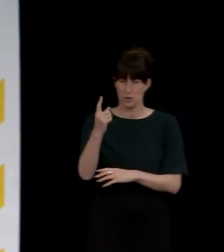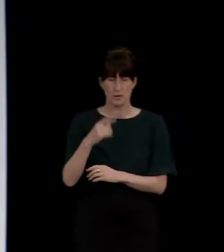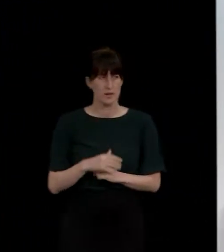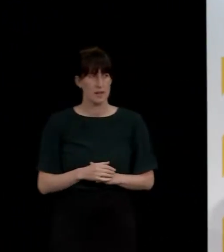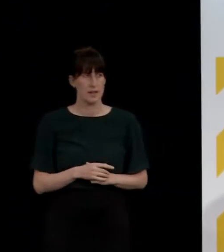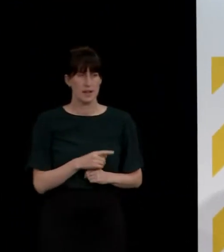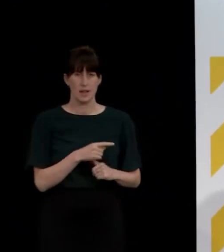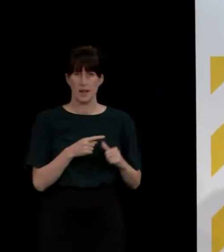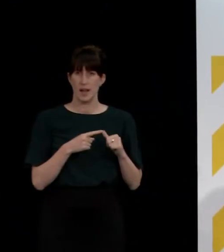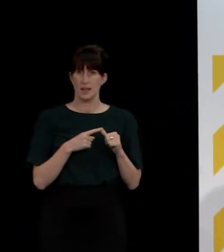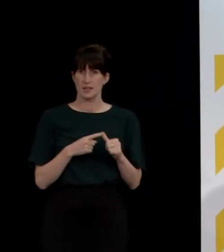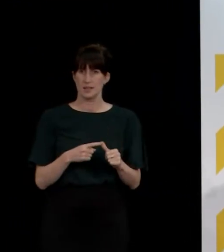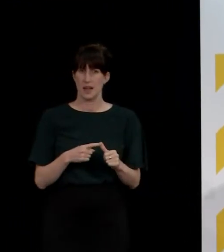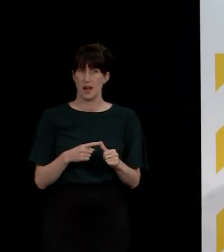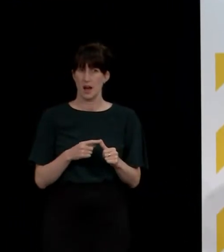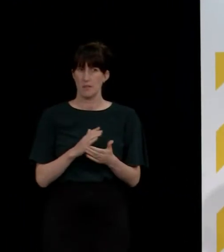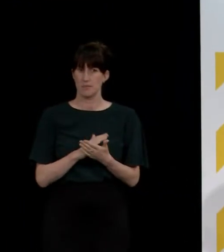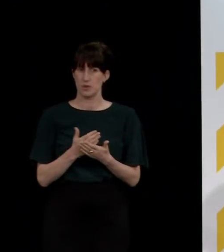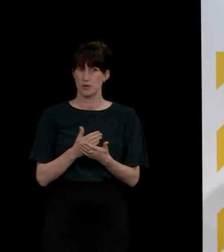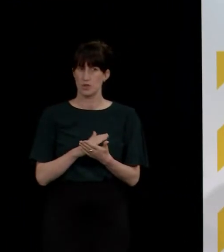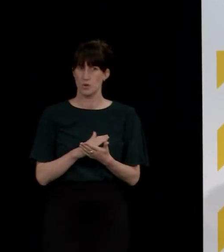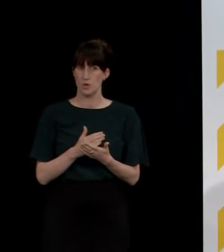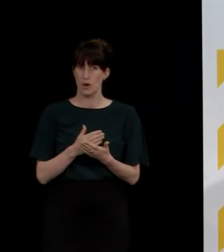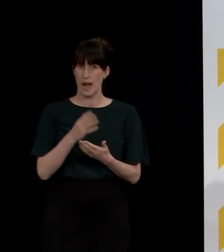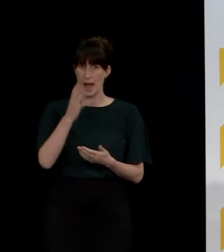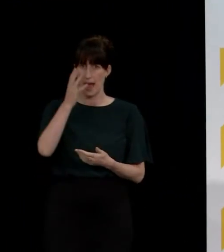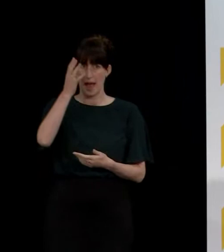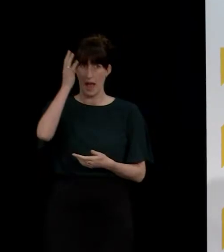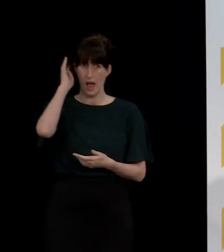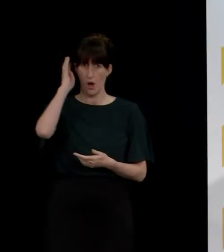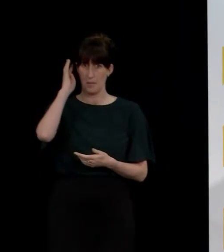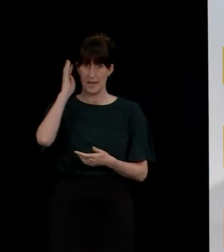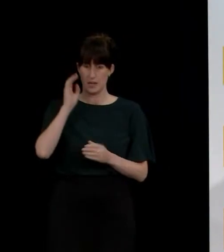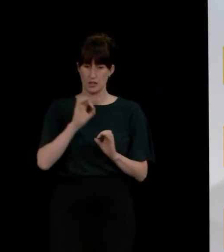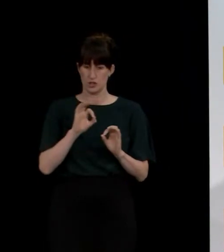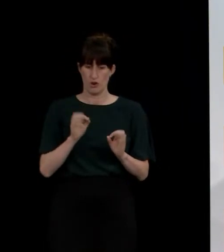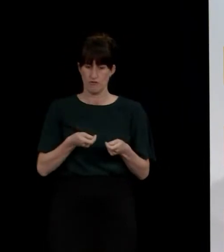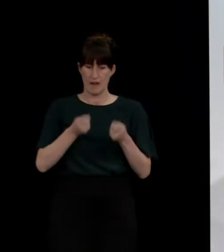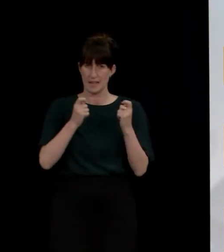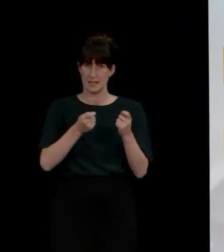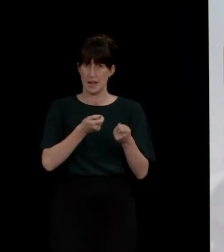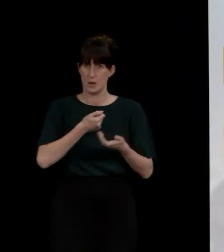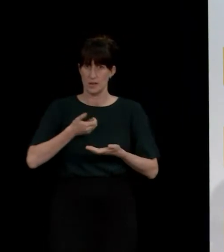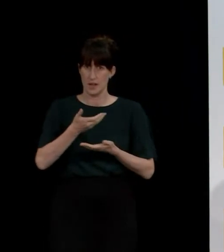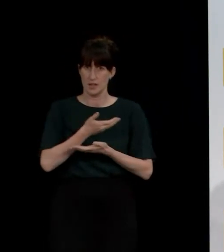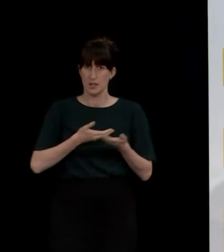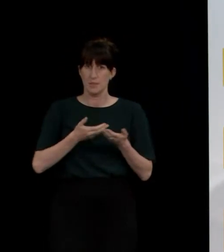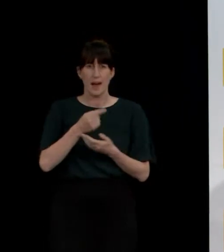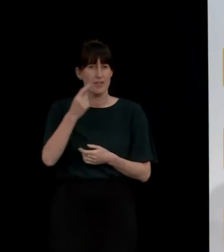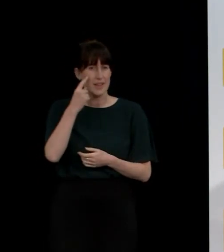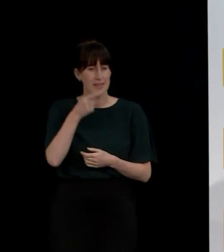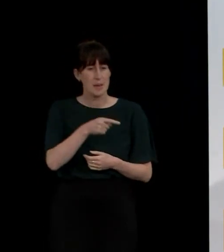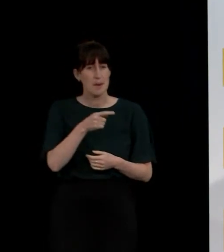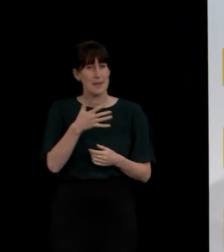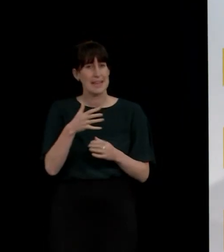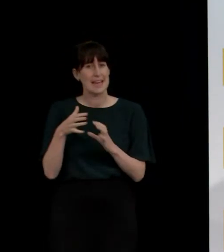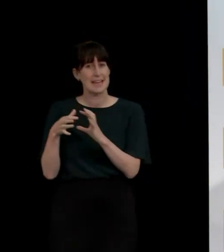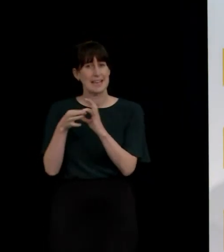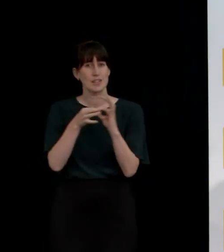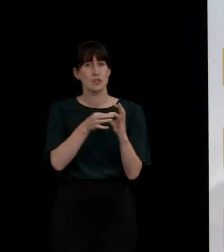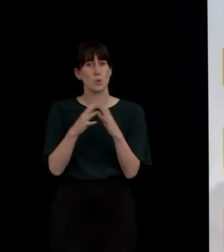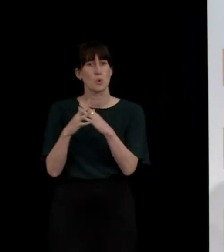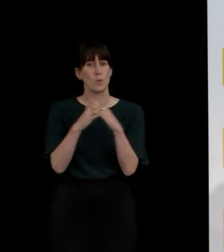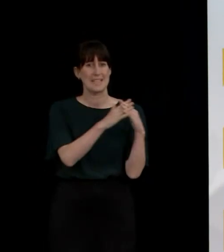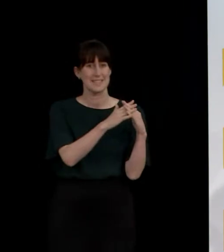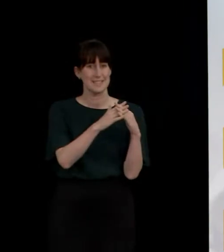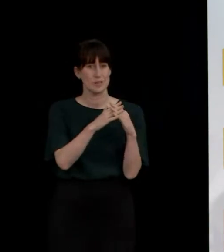Auckland? I don't know exactly because Albany didn't come up with any of the discussions, but I think that case is linked to the West Auckland